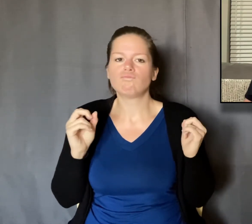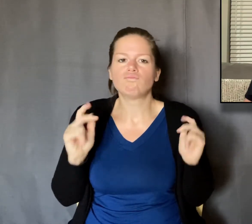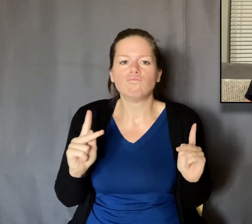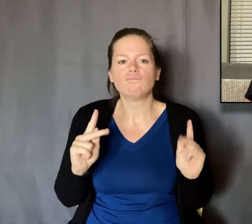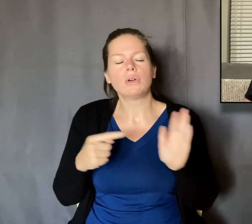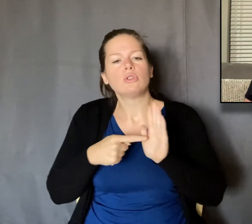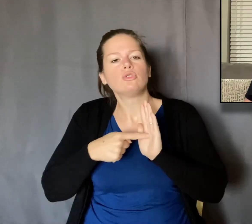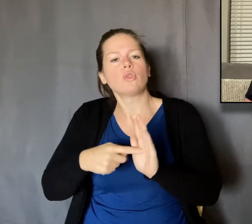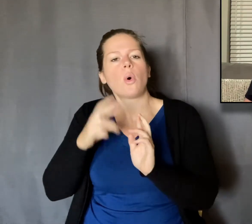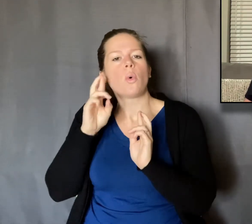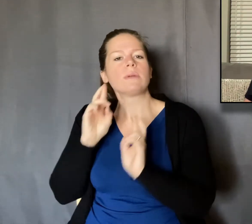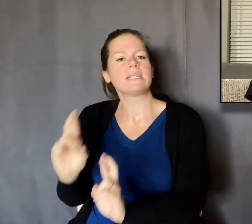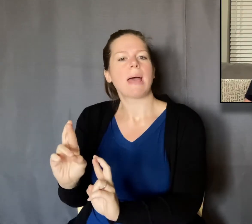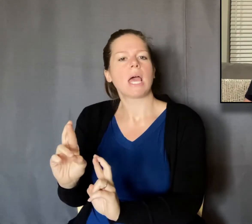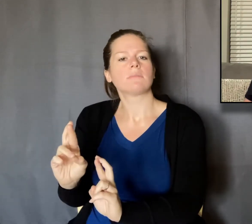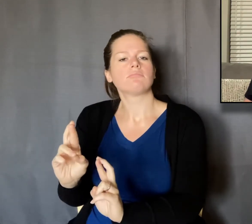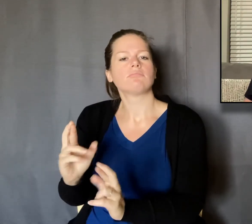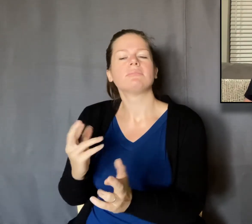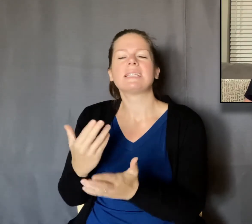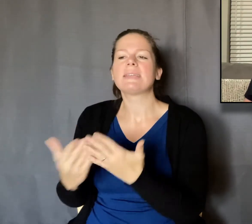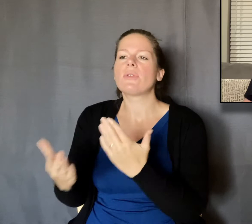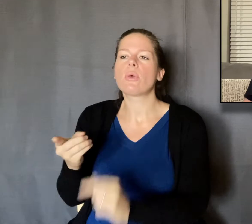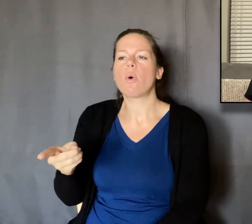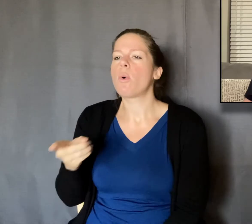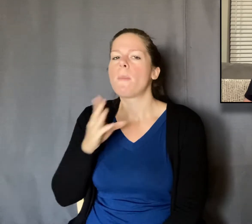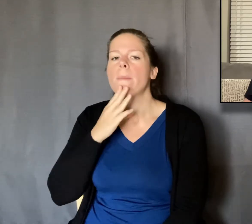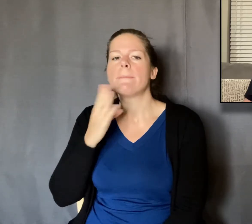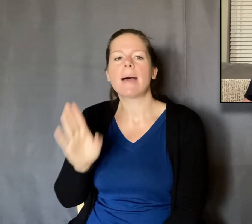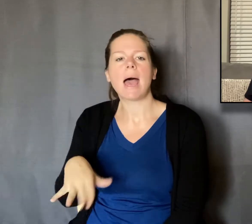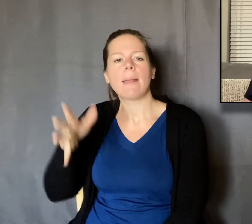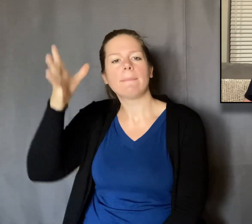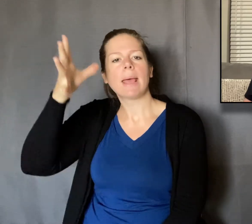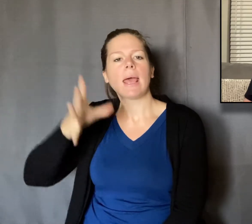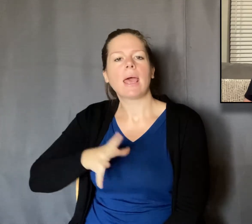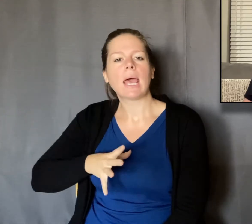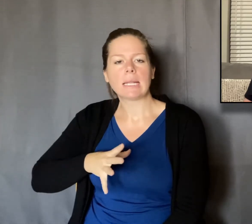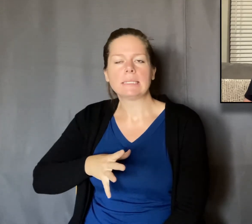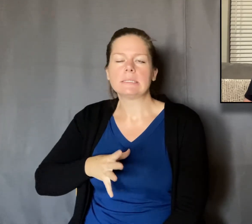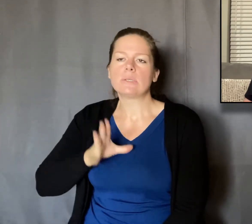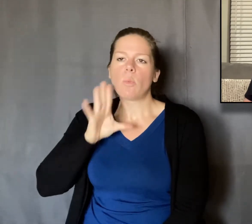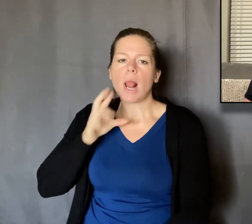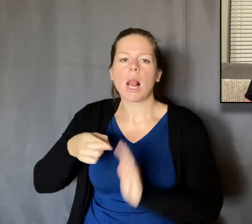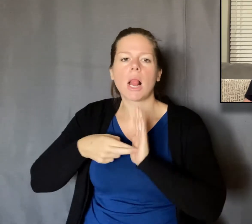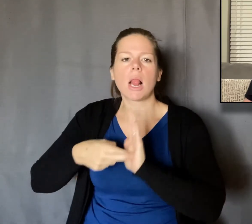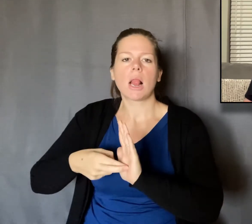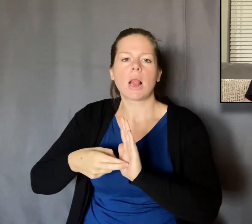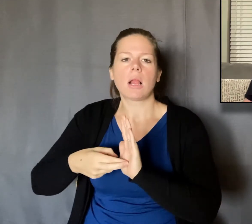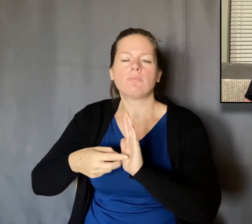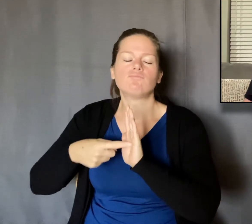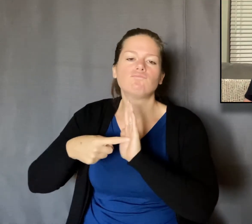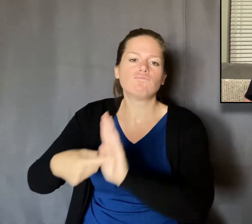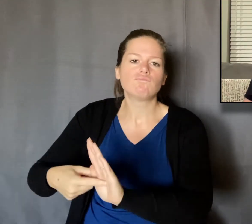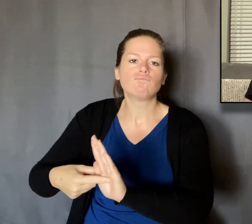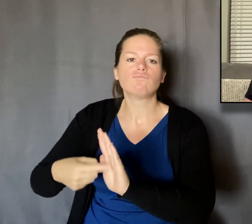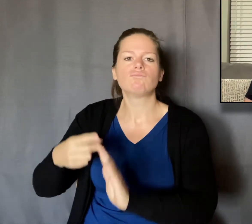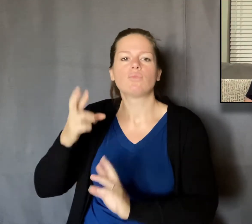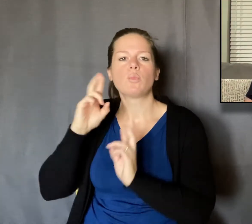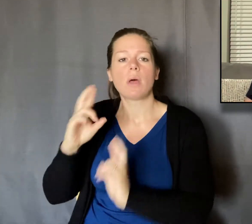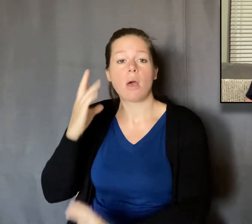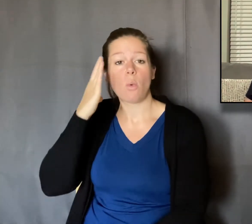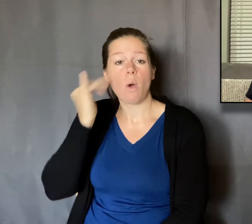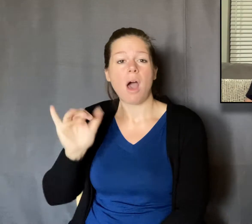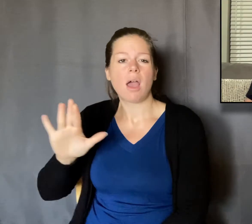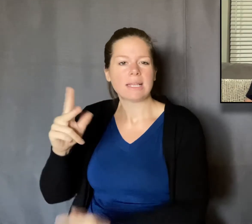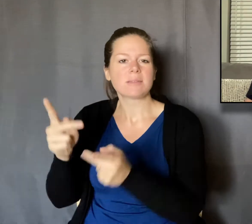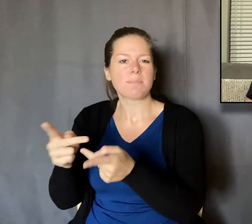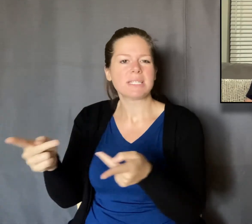man, based on his office, the call of the high priest at that time. And Paul, even in the midst of this moment, is going to honor